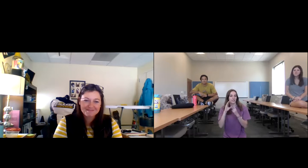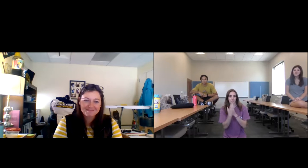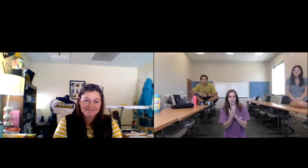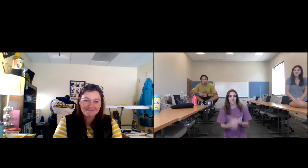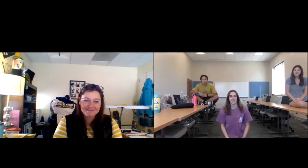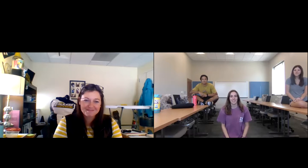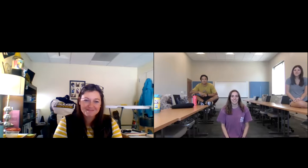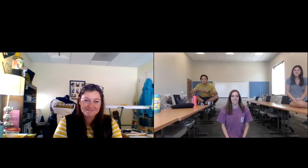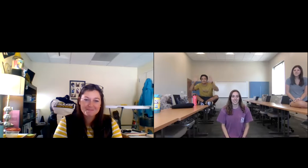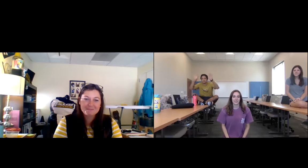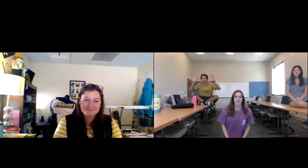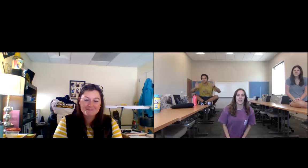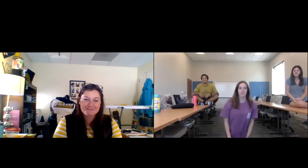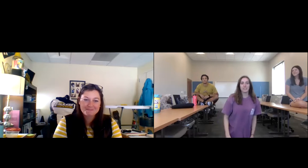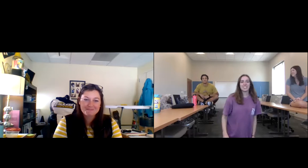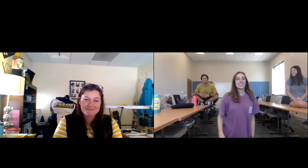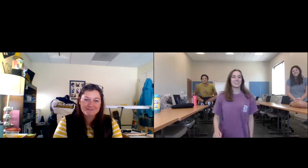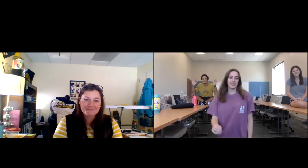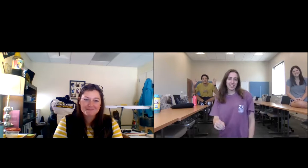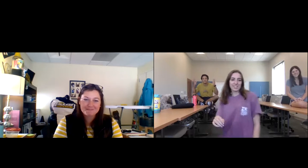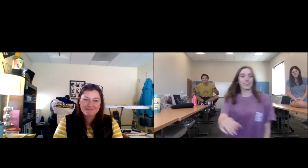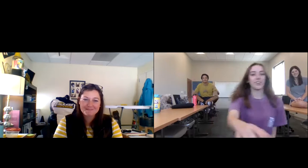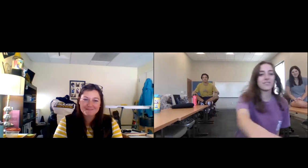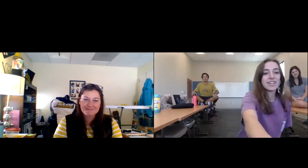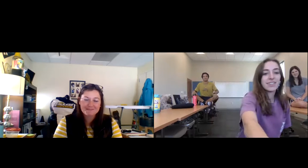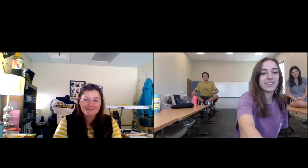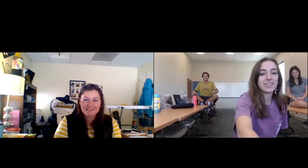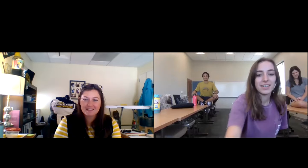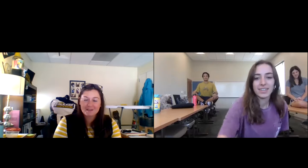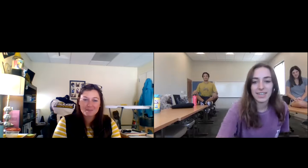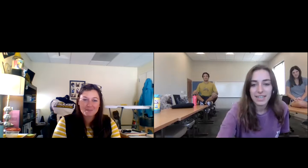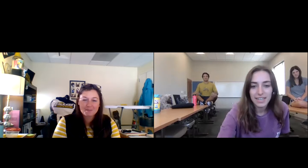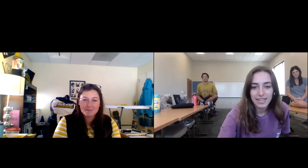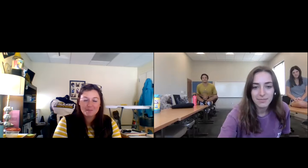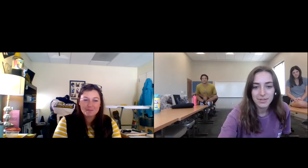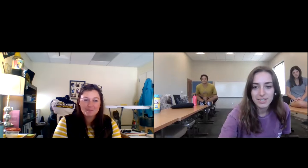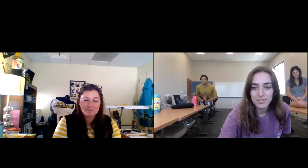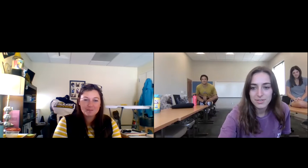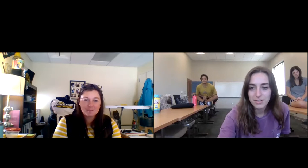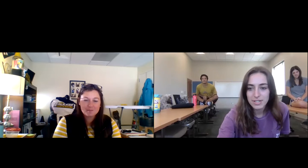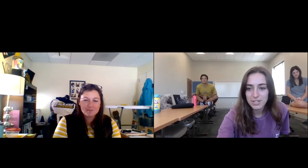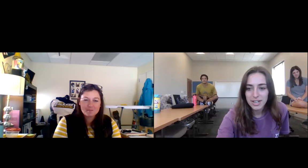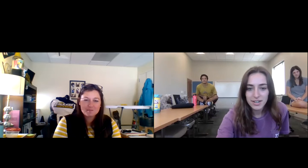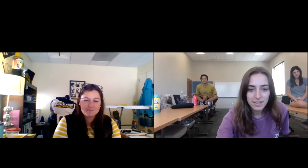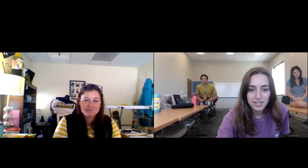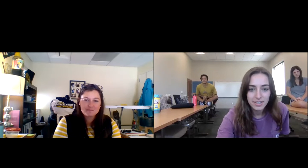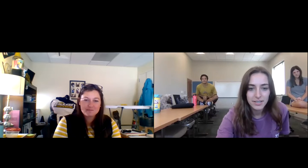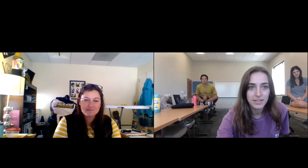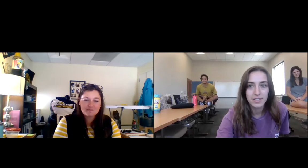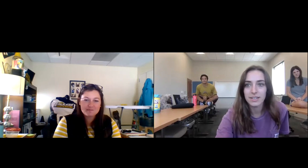culture. So we have a presentation that we're going to start off with. And I'm going to screen share.